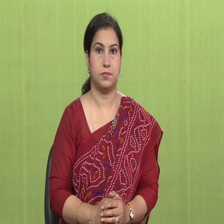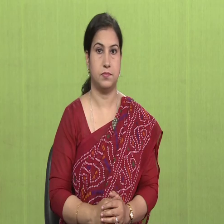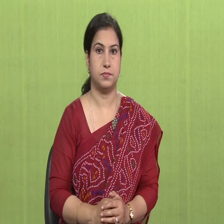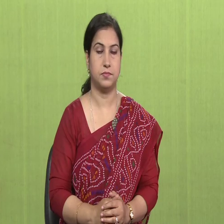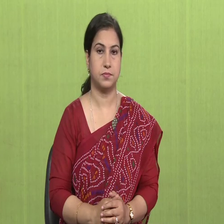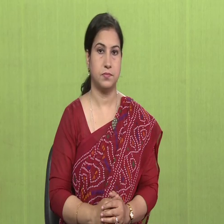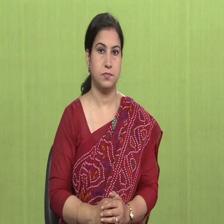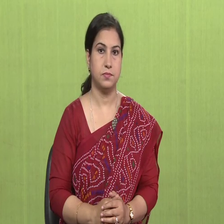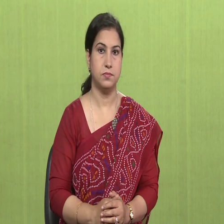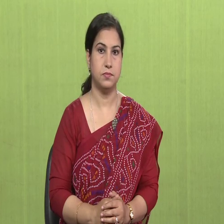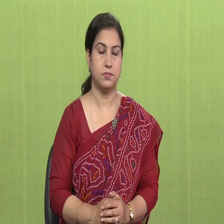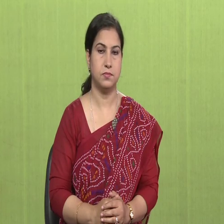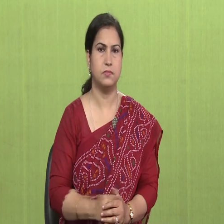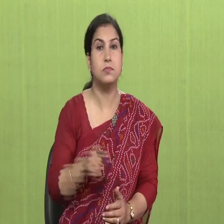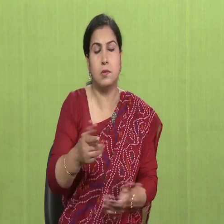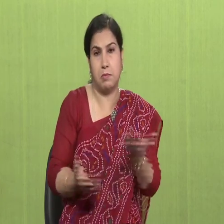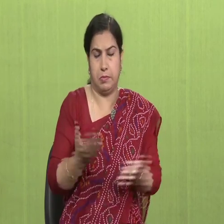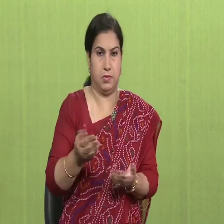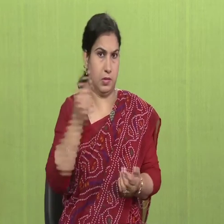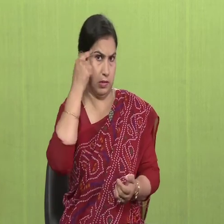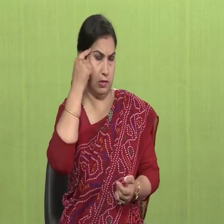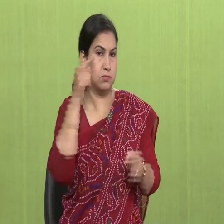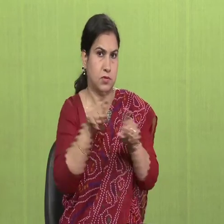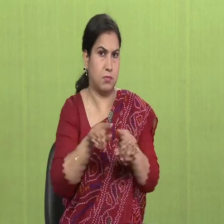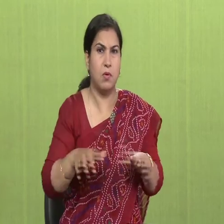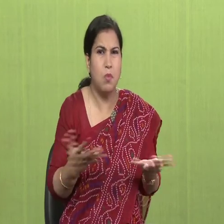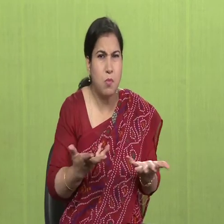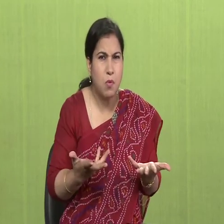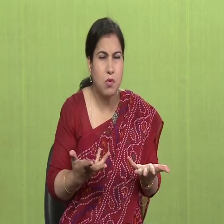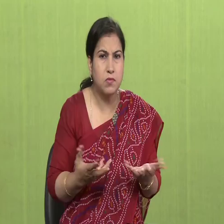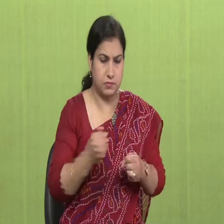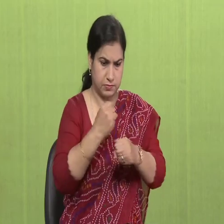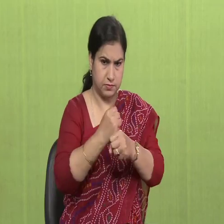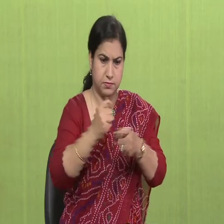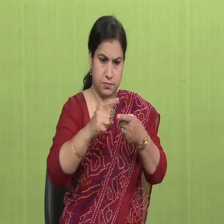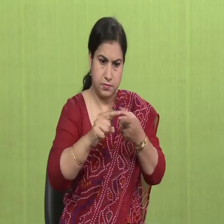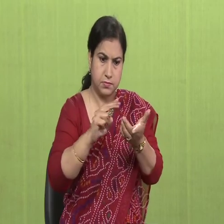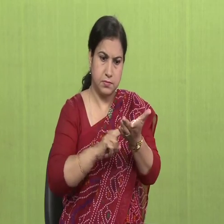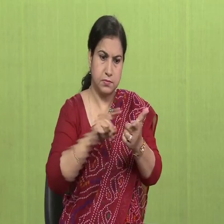You must also now be thinking, what is genes?